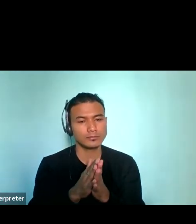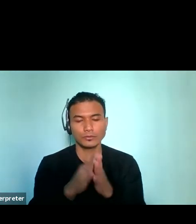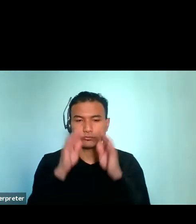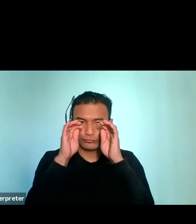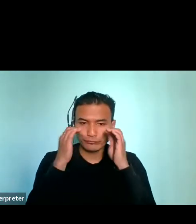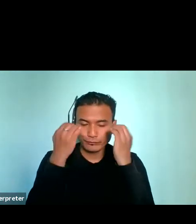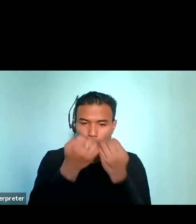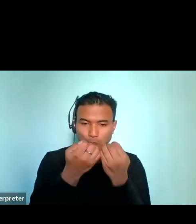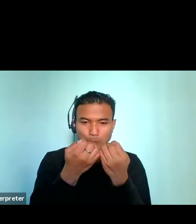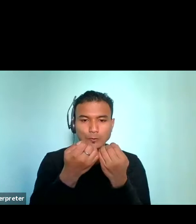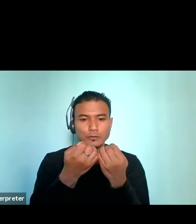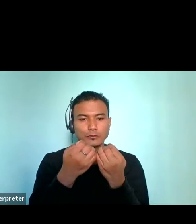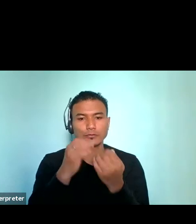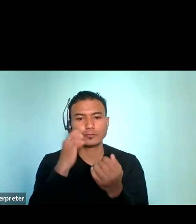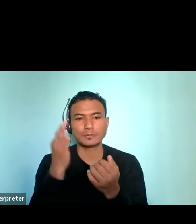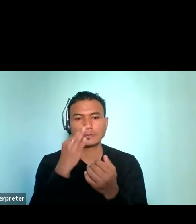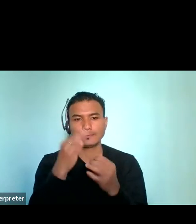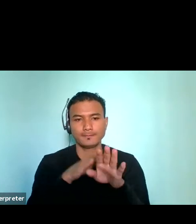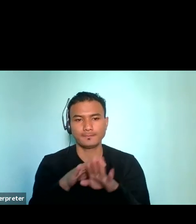protection of the environment.